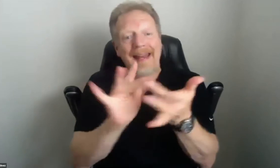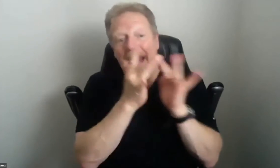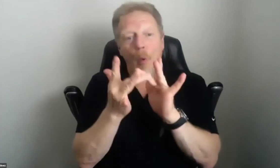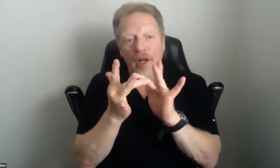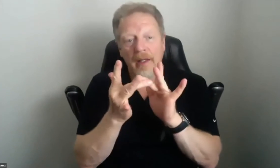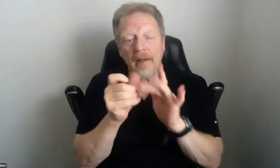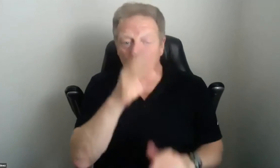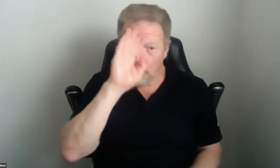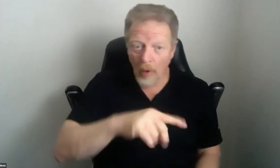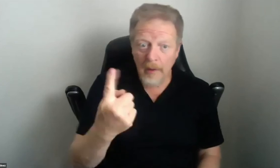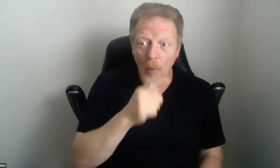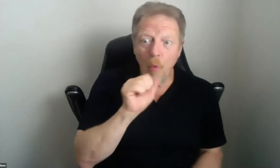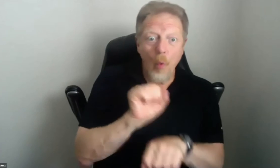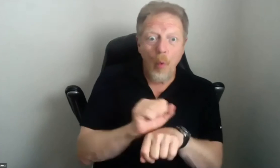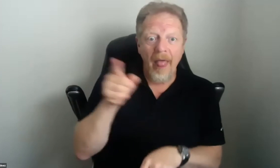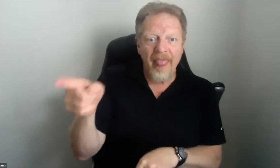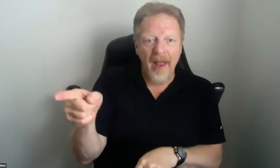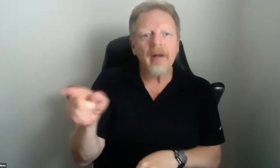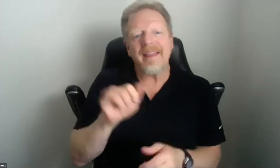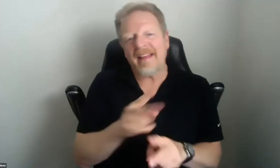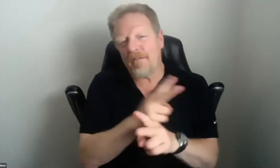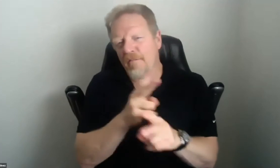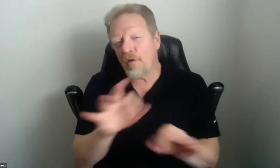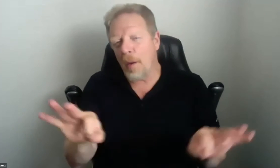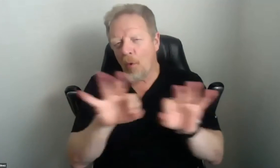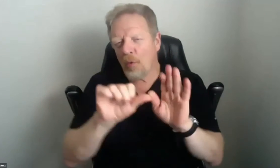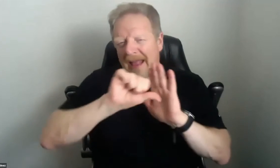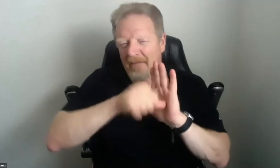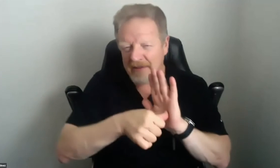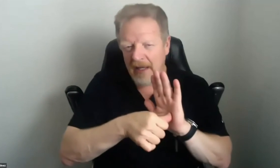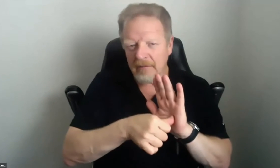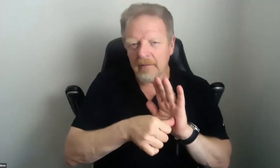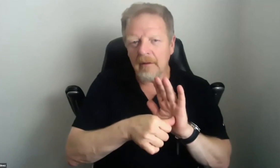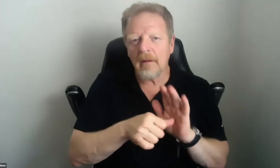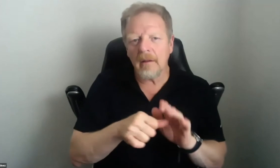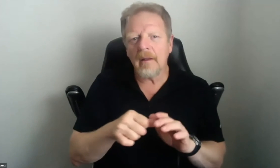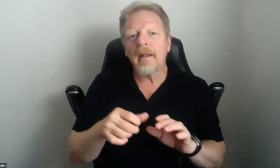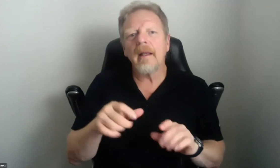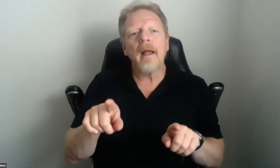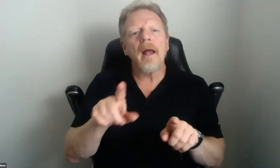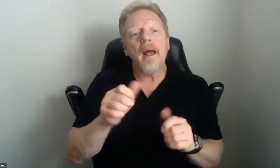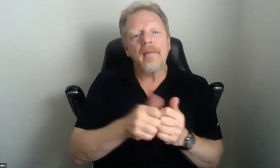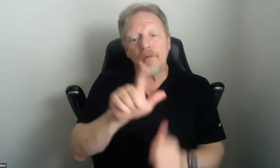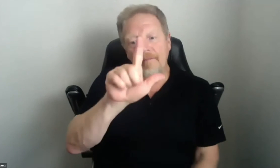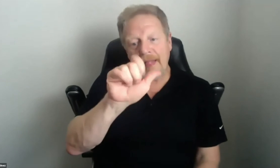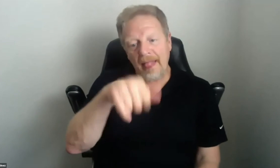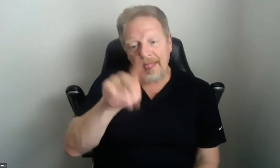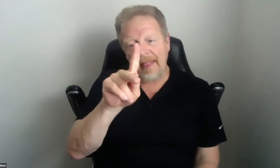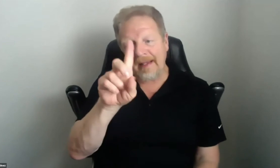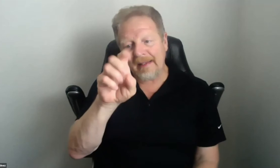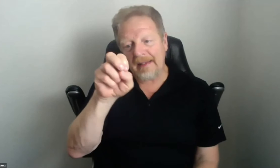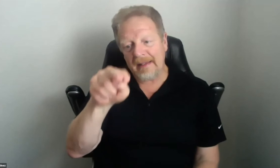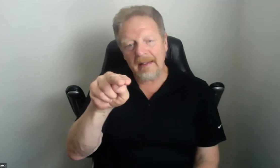someone who works there, that's very important. And having been on LinkedIn, if you have a LinkedIn site, is